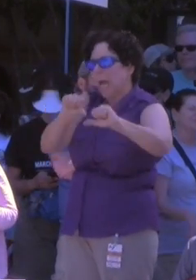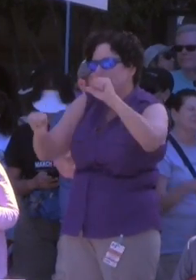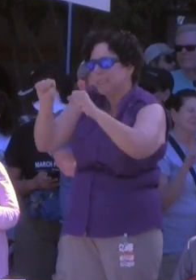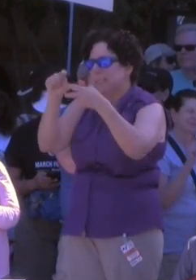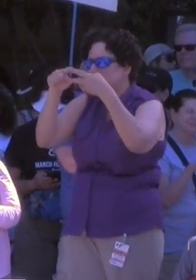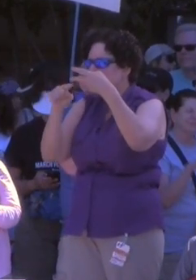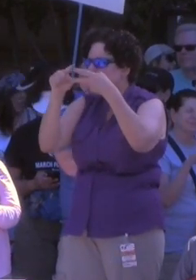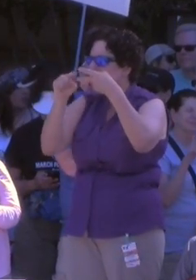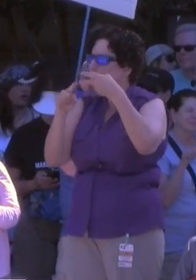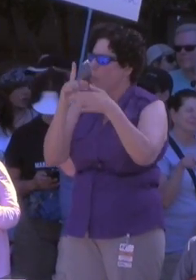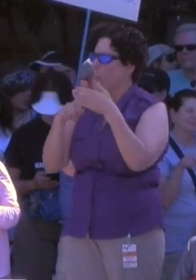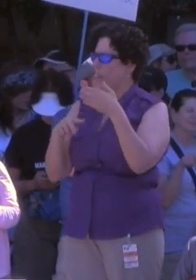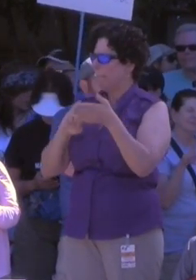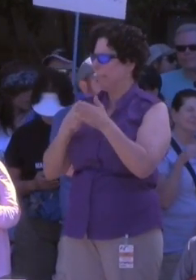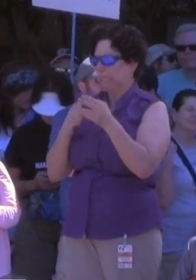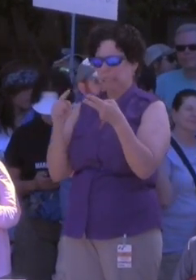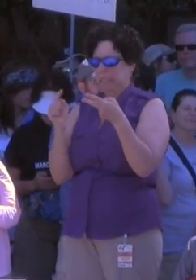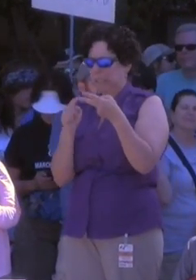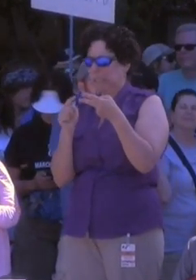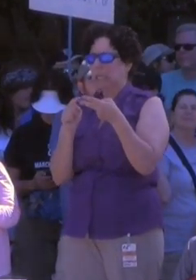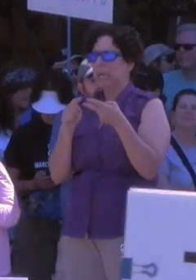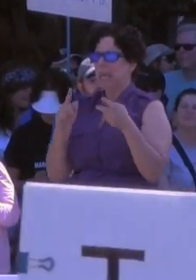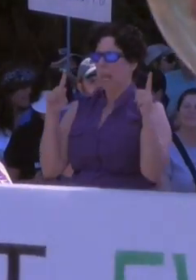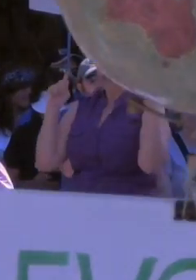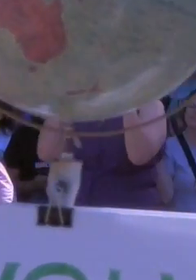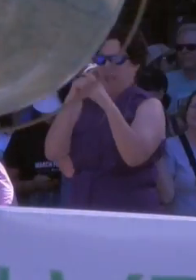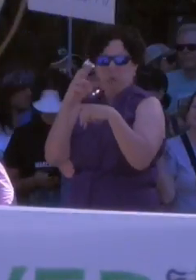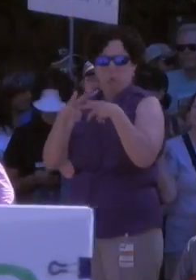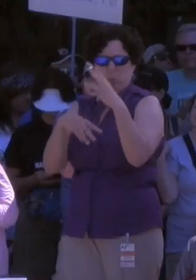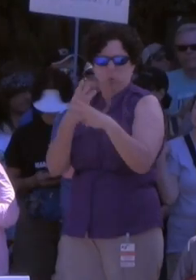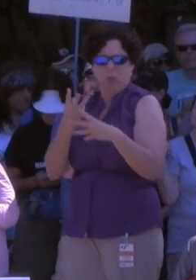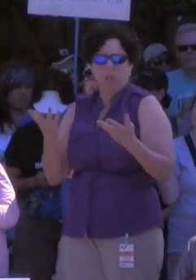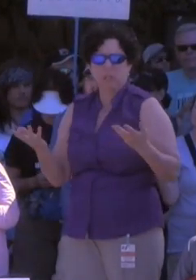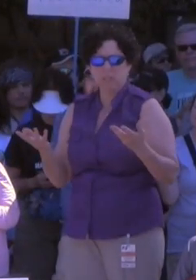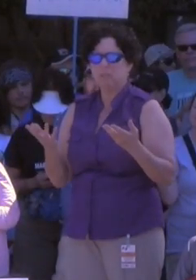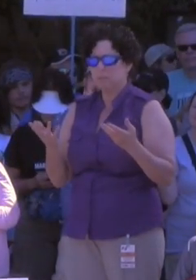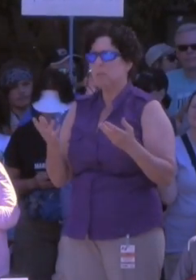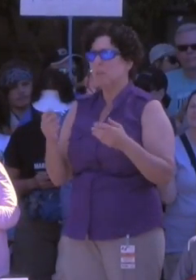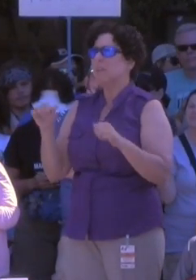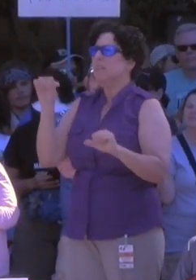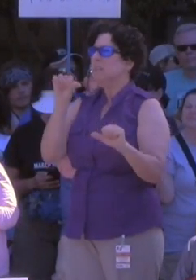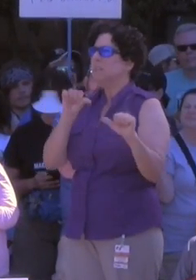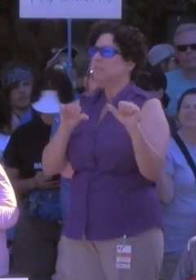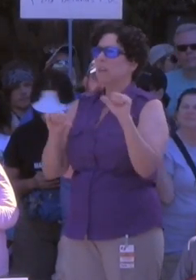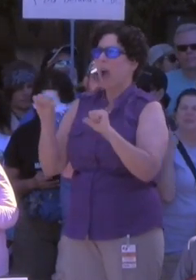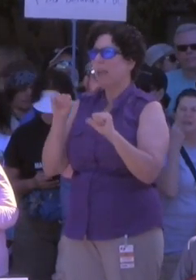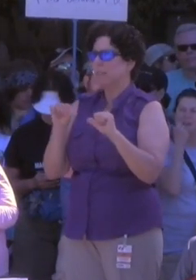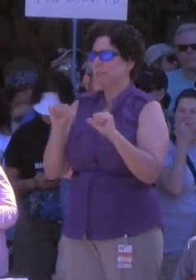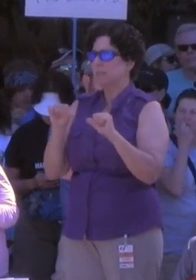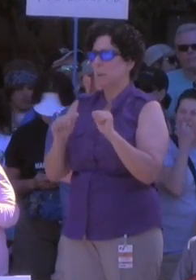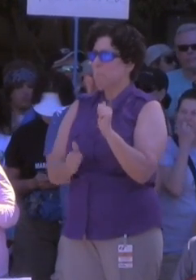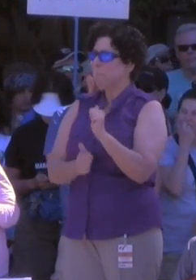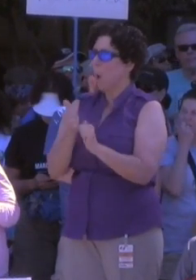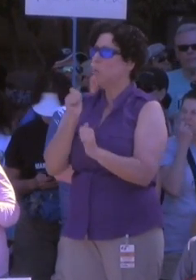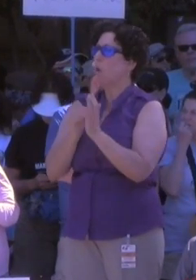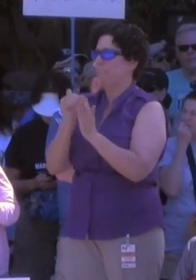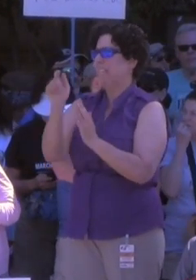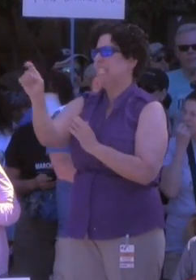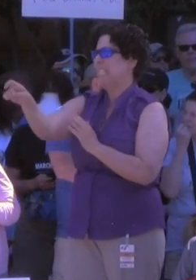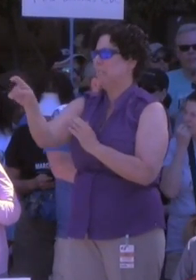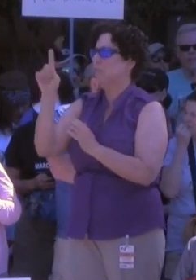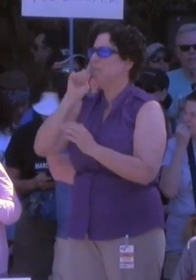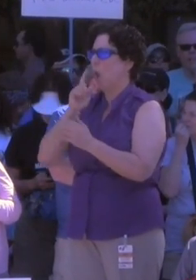So what do I mean by that? I mean that in a complex world, science is more often than not needed to optimize